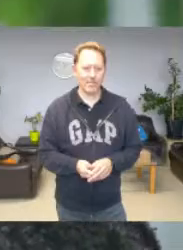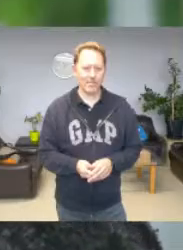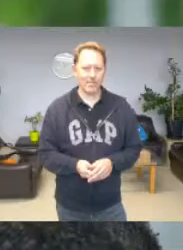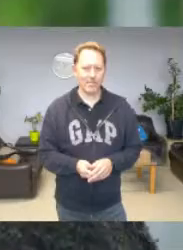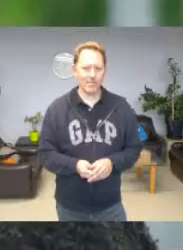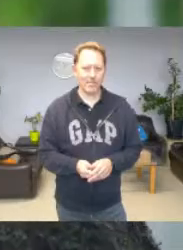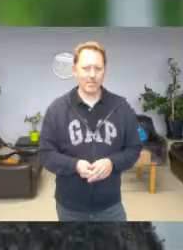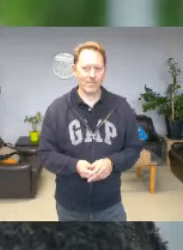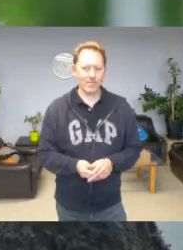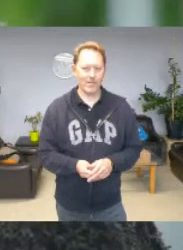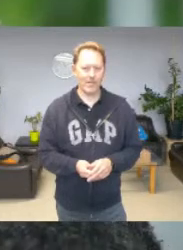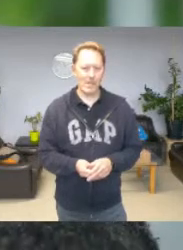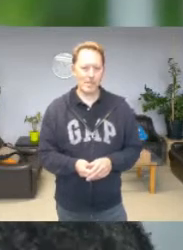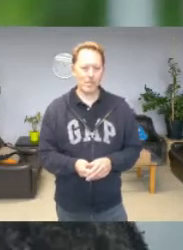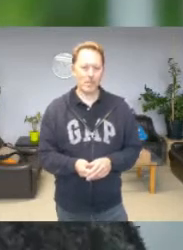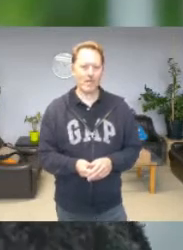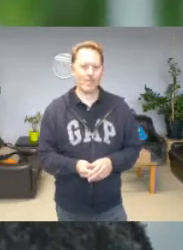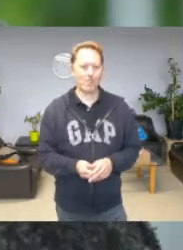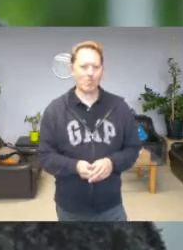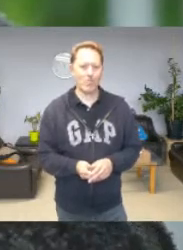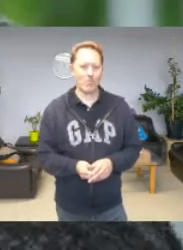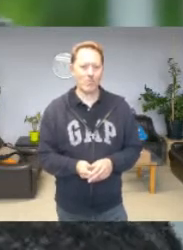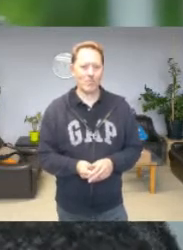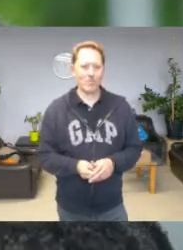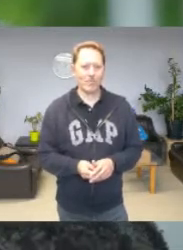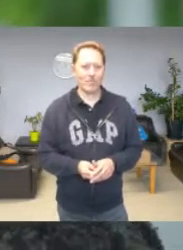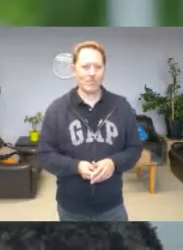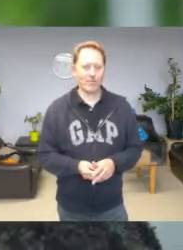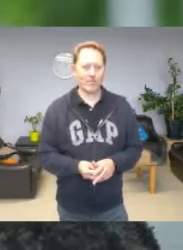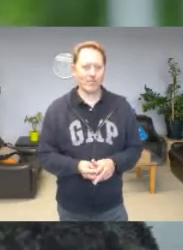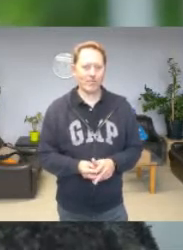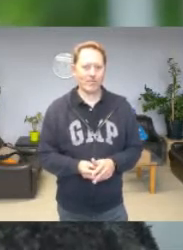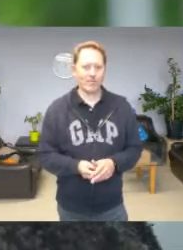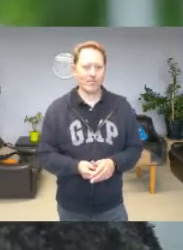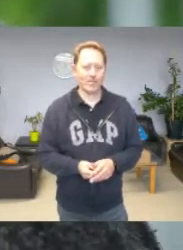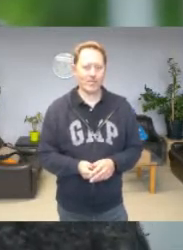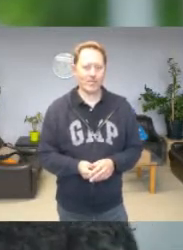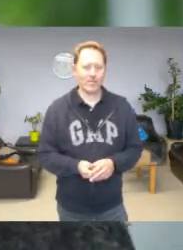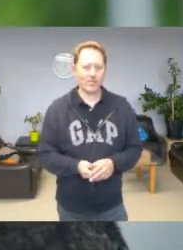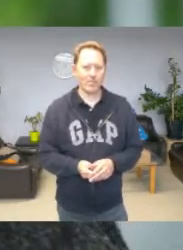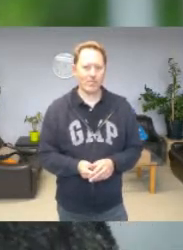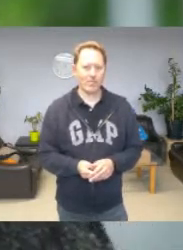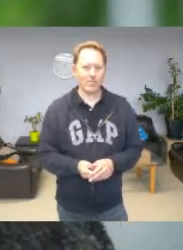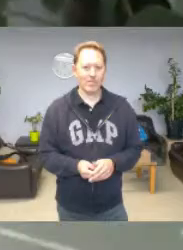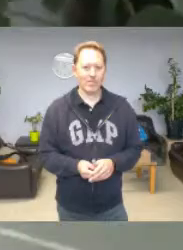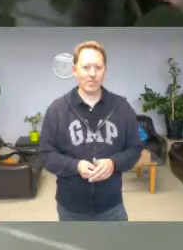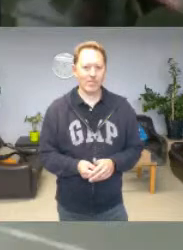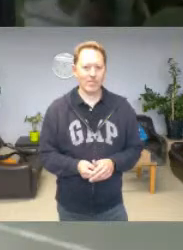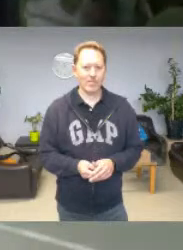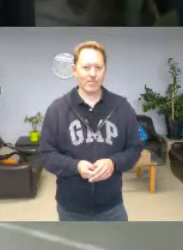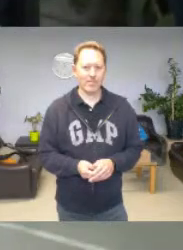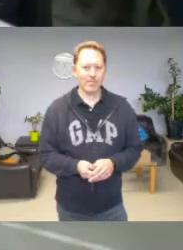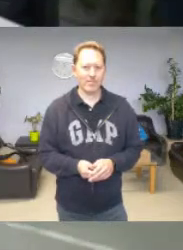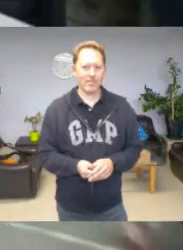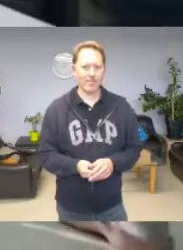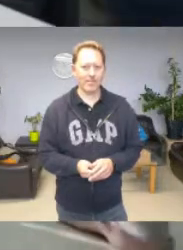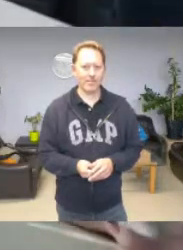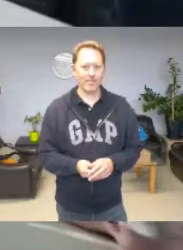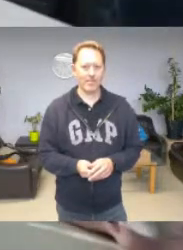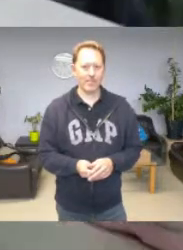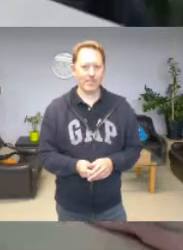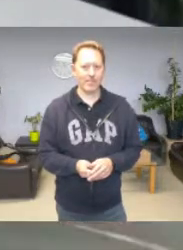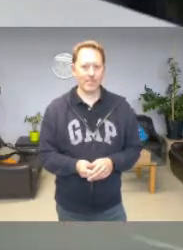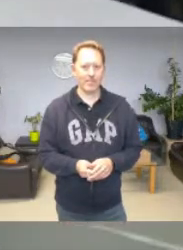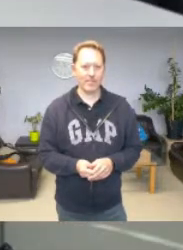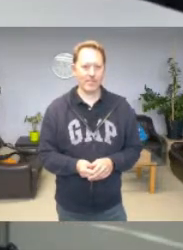are confident that we can improve our sign language recognition system in the next years. Our vision is to enable anyone